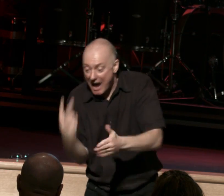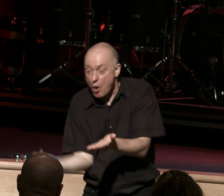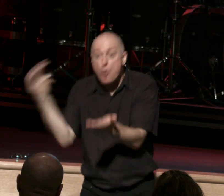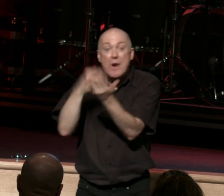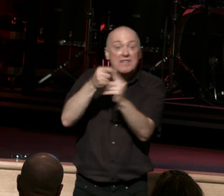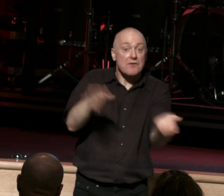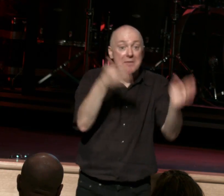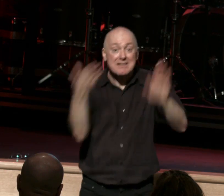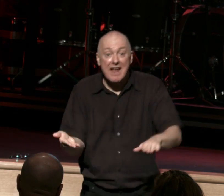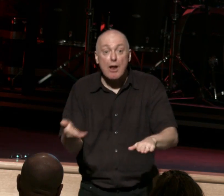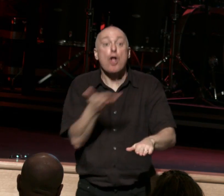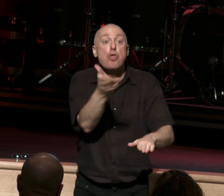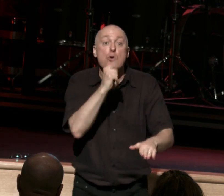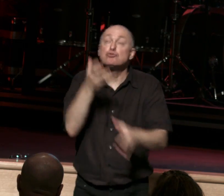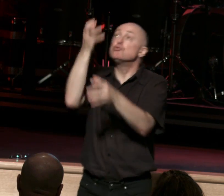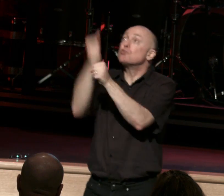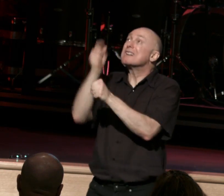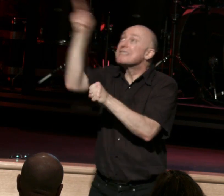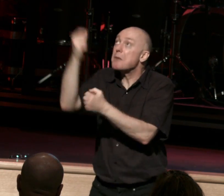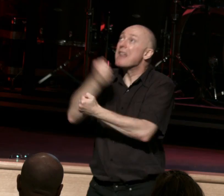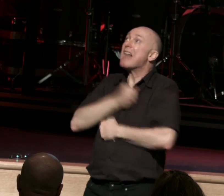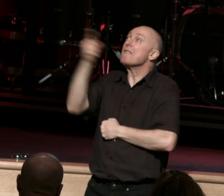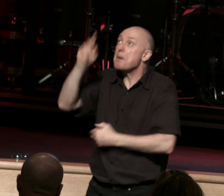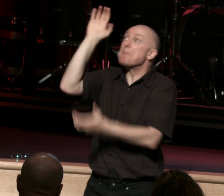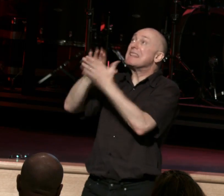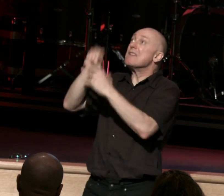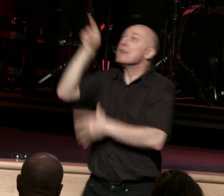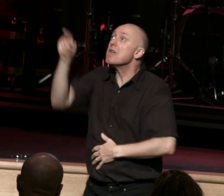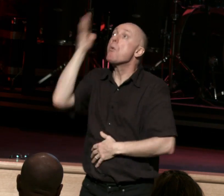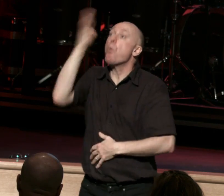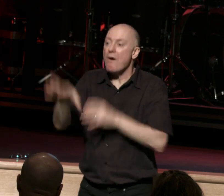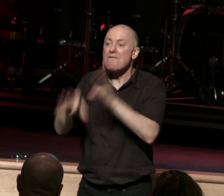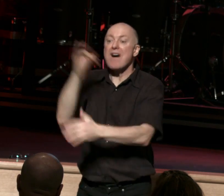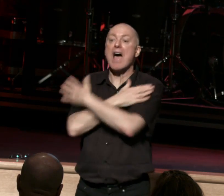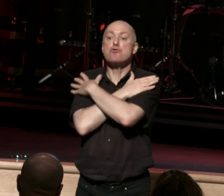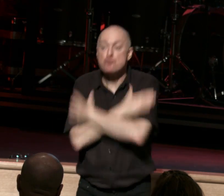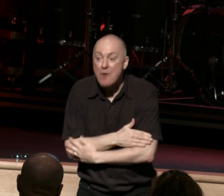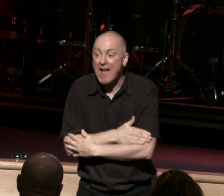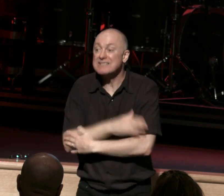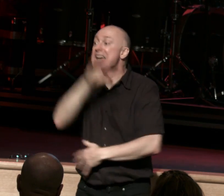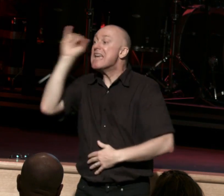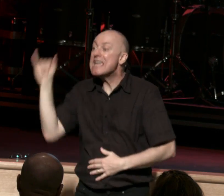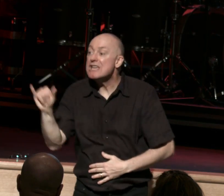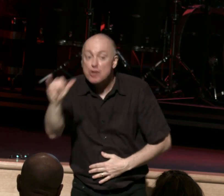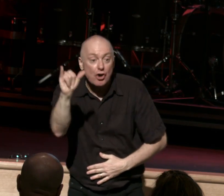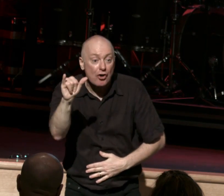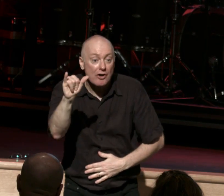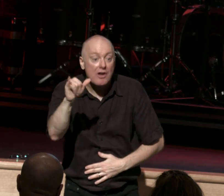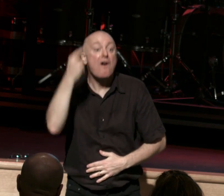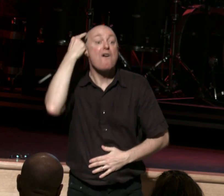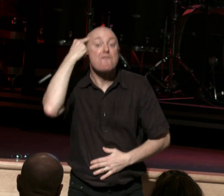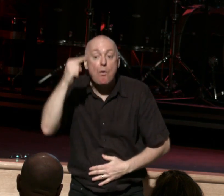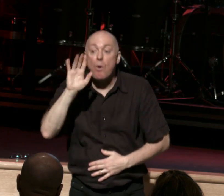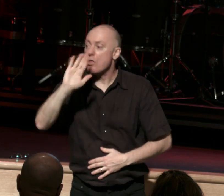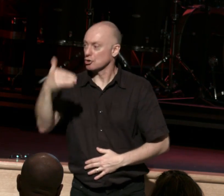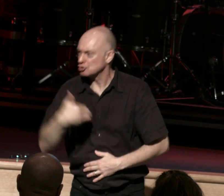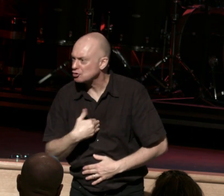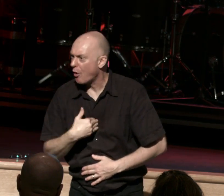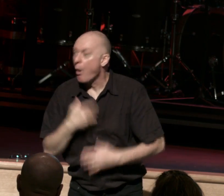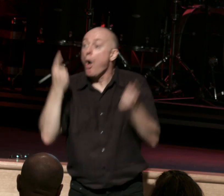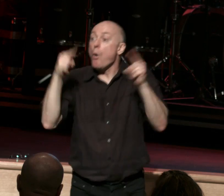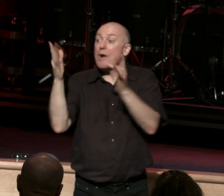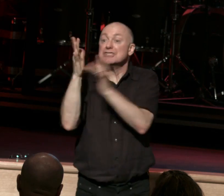die, and be raised from the dead, that those who trust in him and love him and believe in him will find rest eternally for